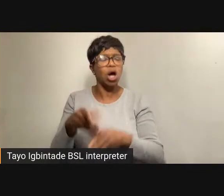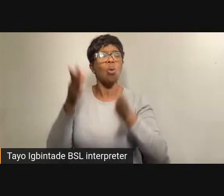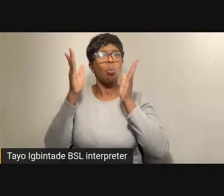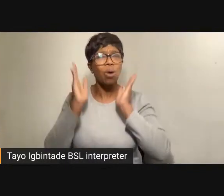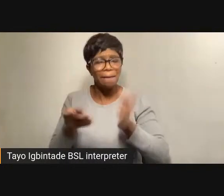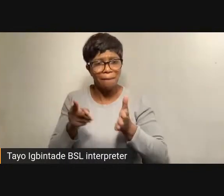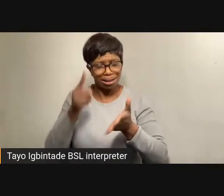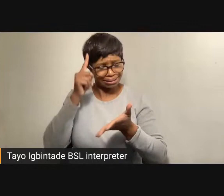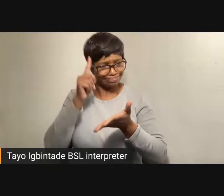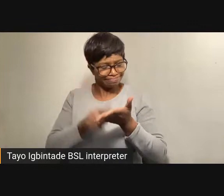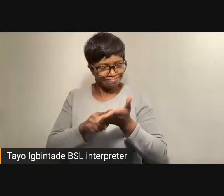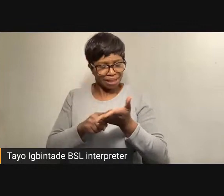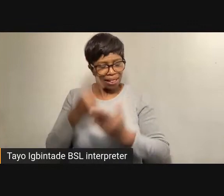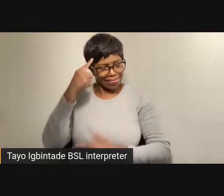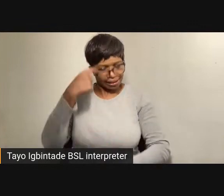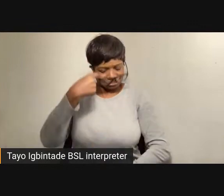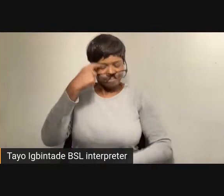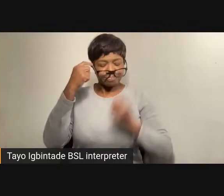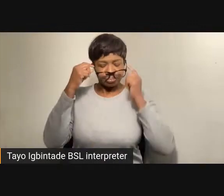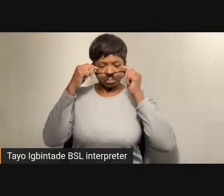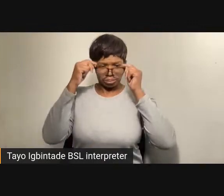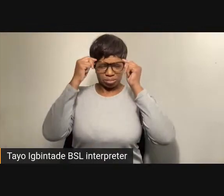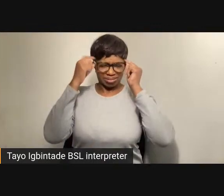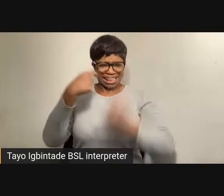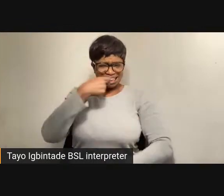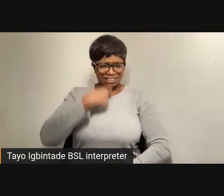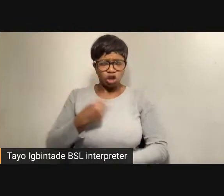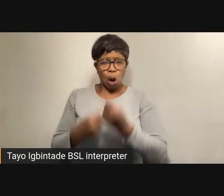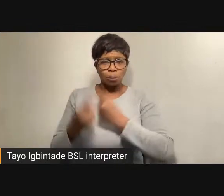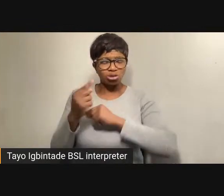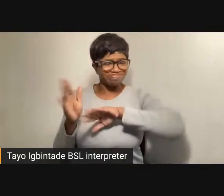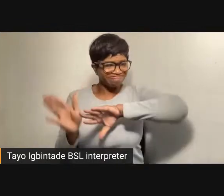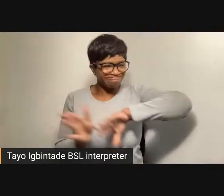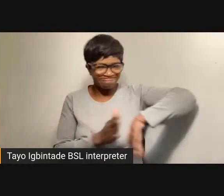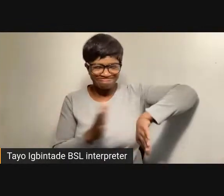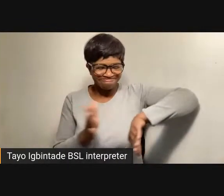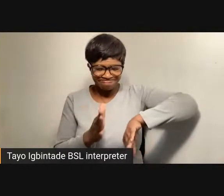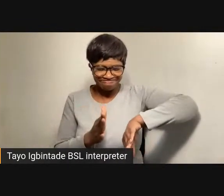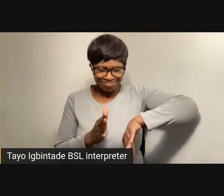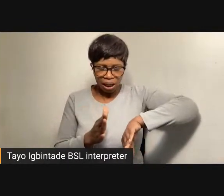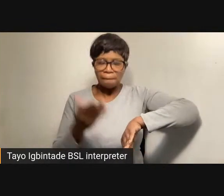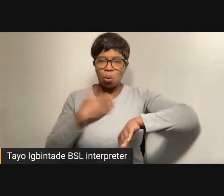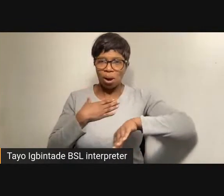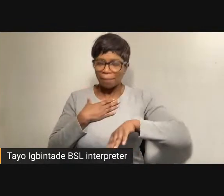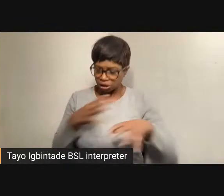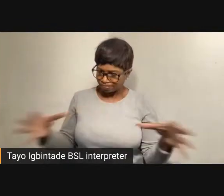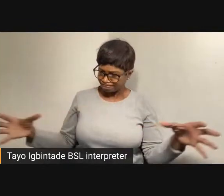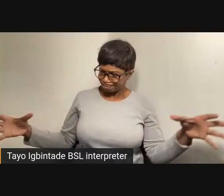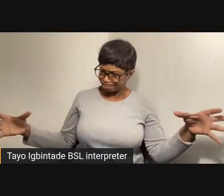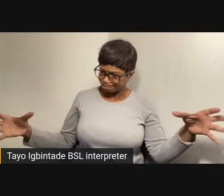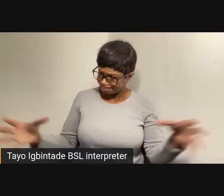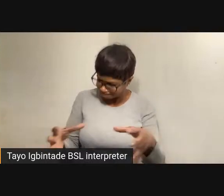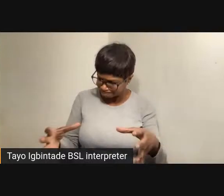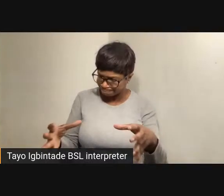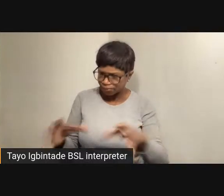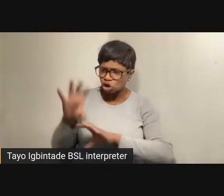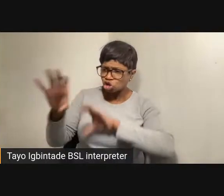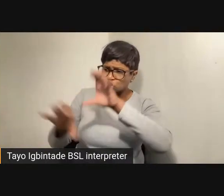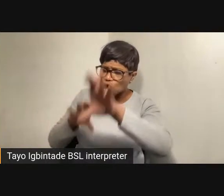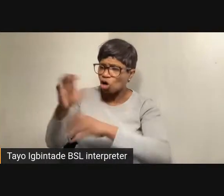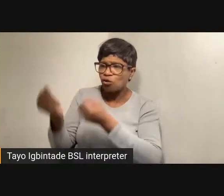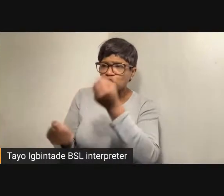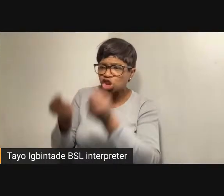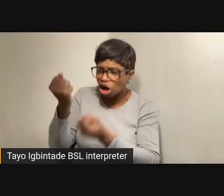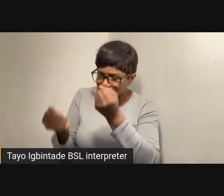from individualism of opportunities and instead collectivize our struggles for justice, dignity,